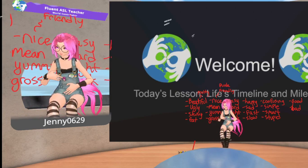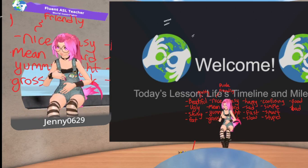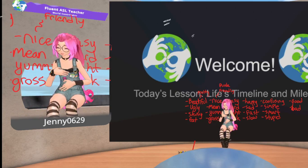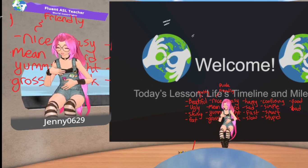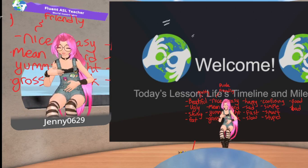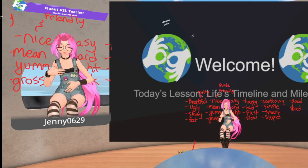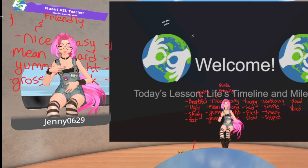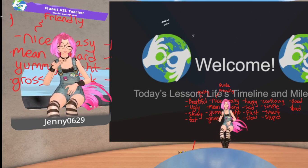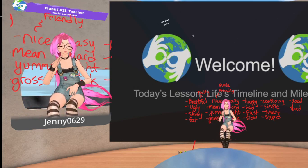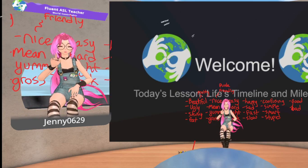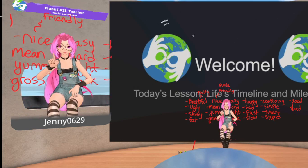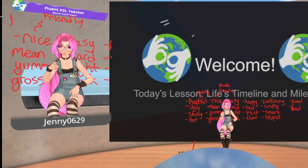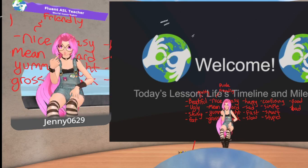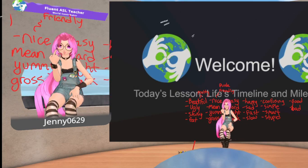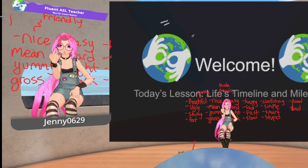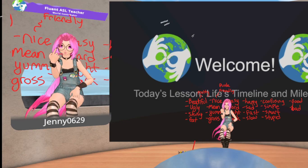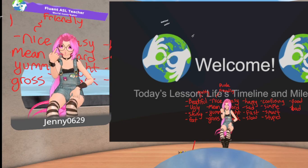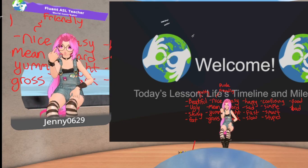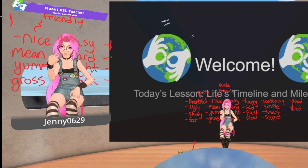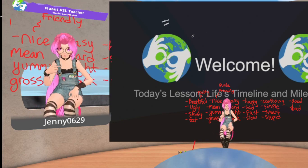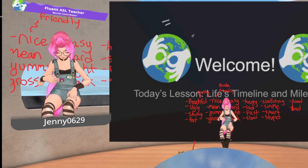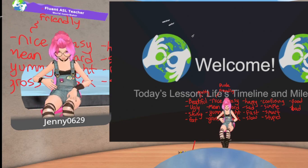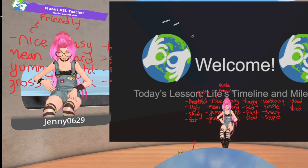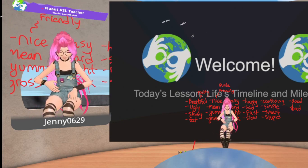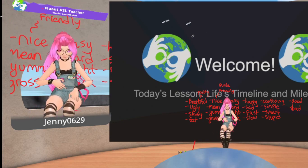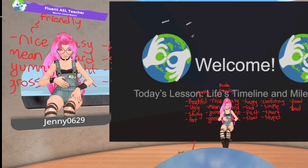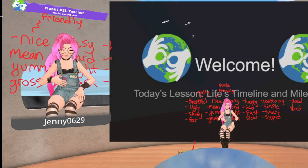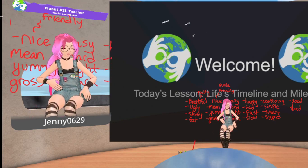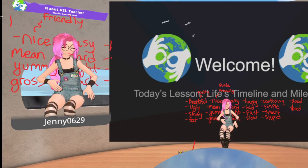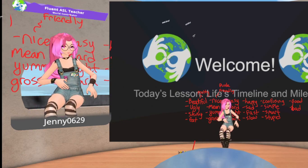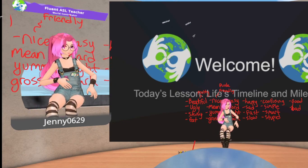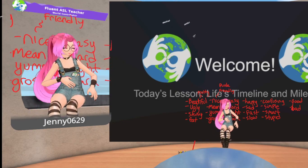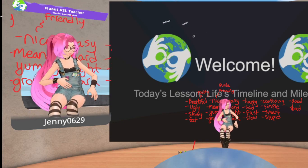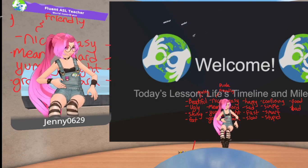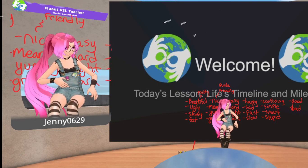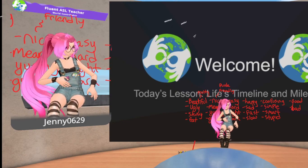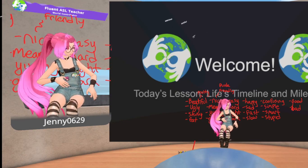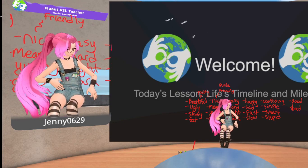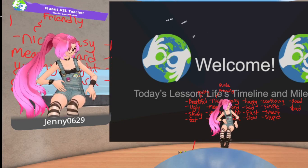is enjoy. 2 hands. So it's only 1 hand on your tummy.